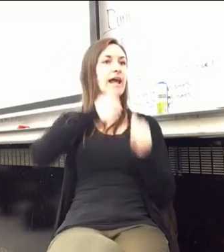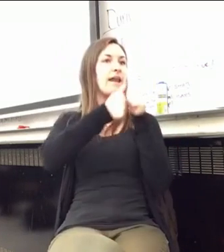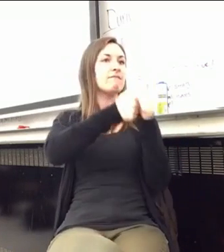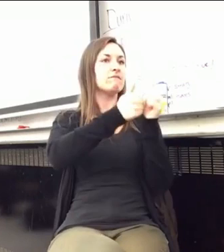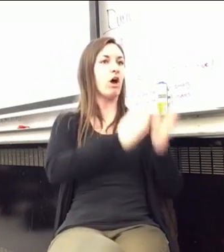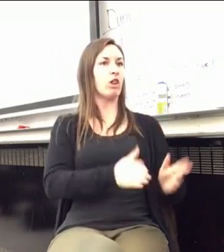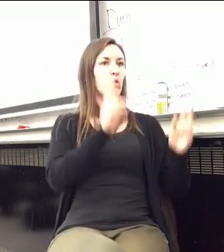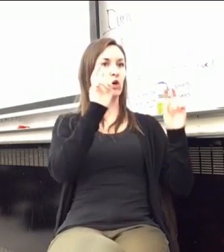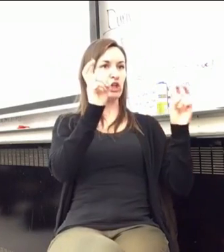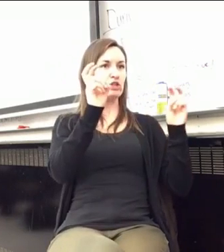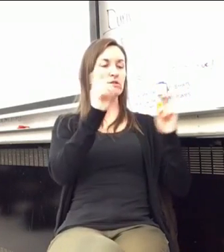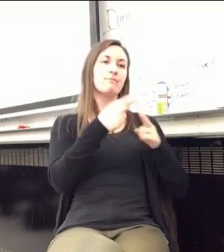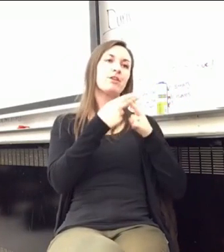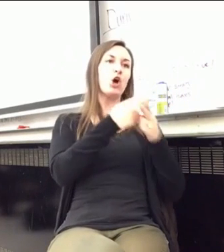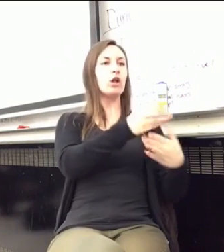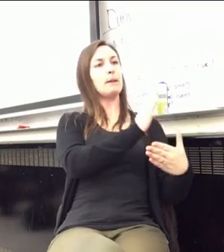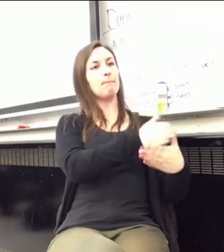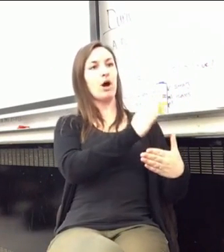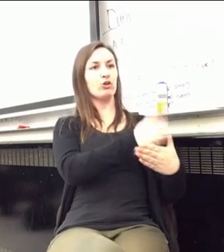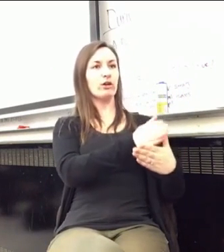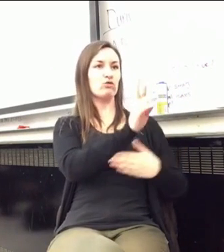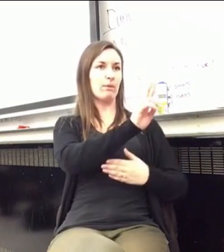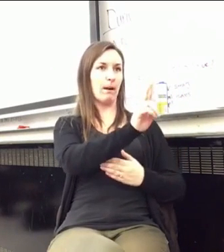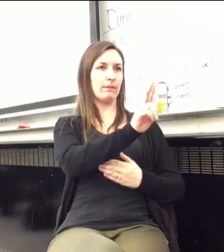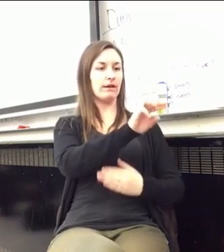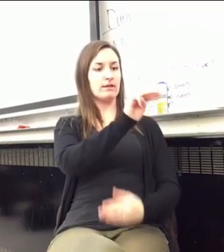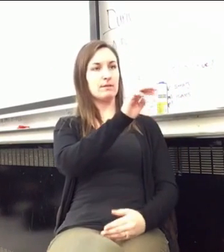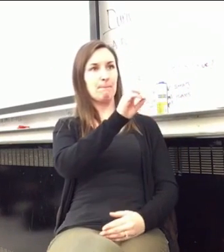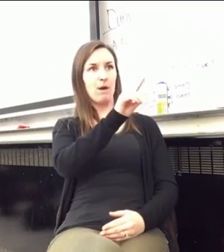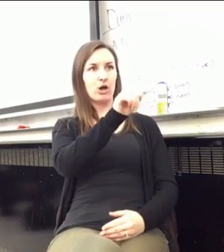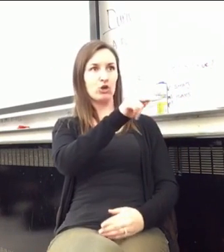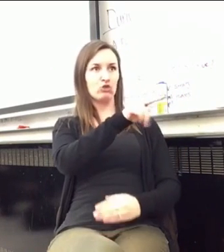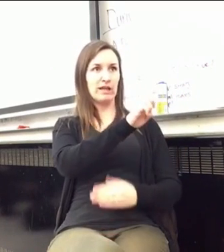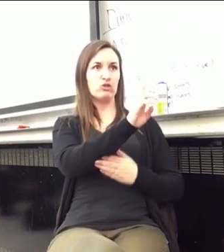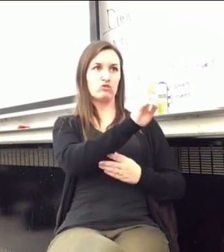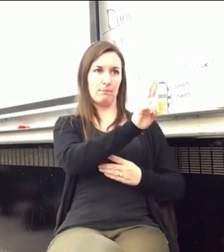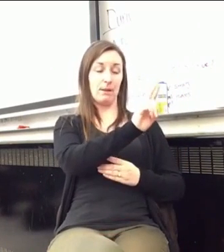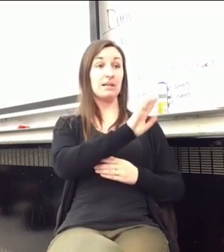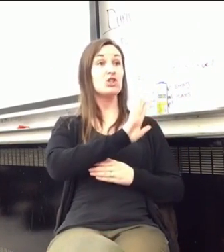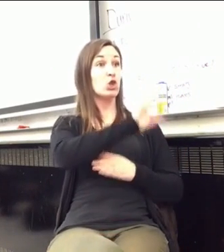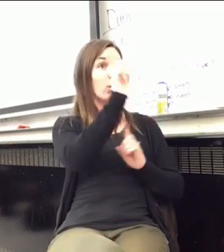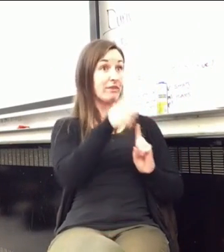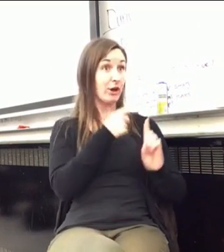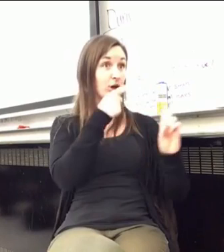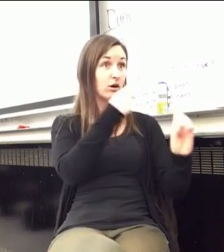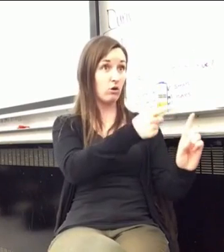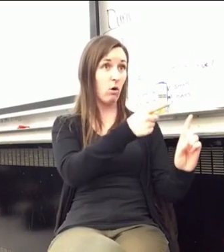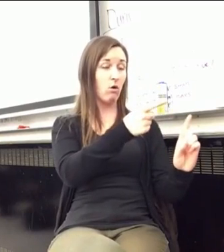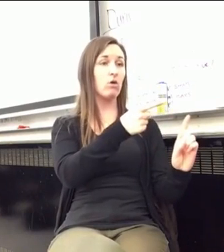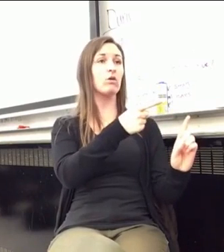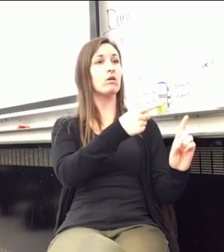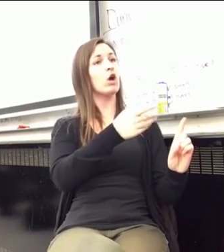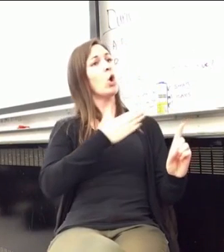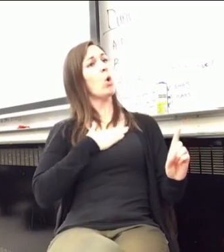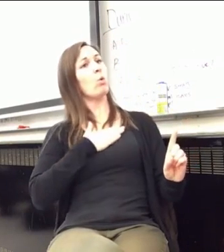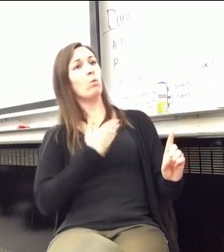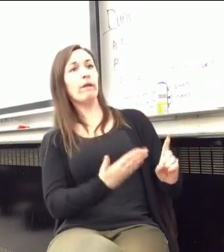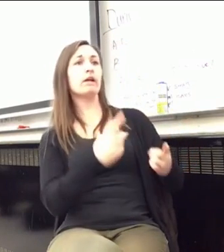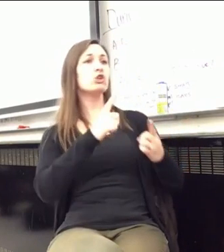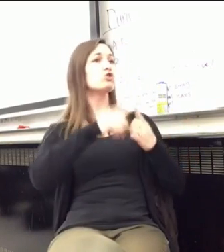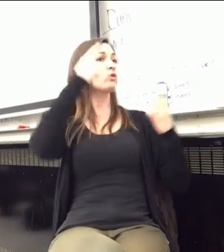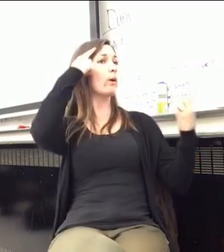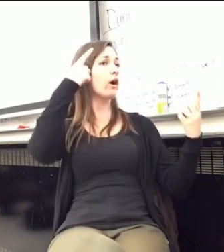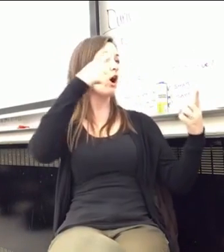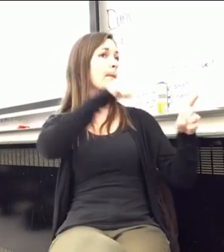moderate Republicans. Their goal is to, if you will highlight, willing to compromise for